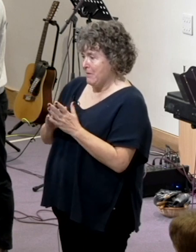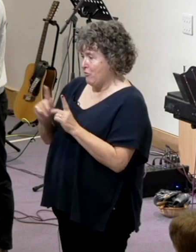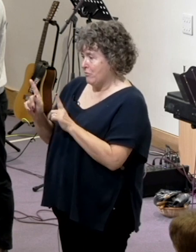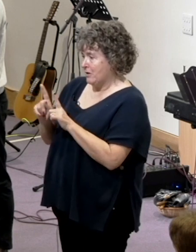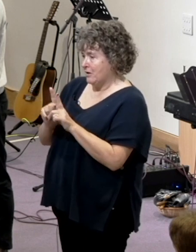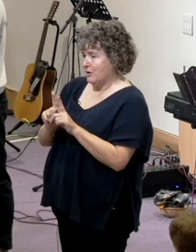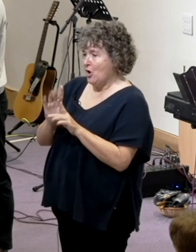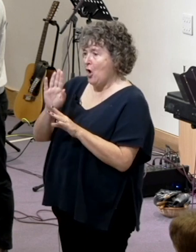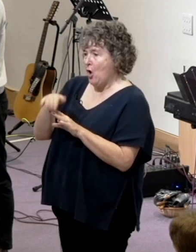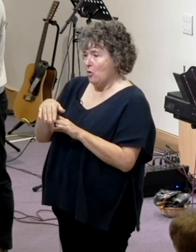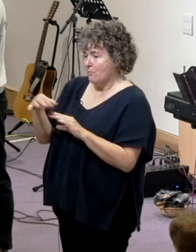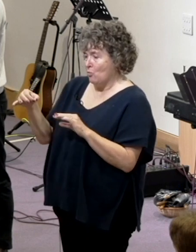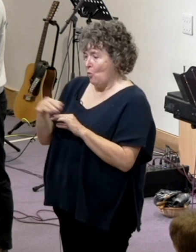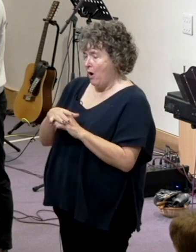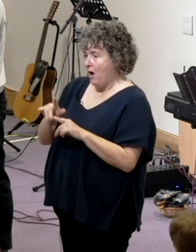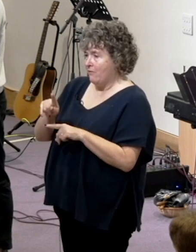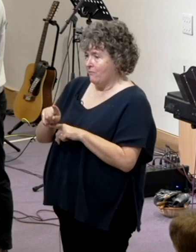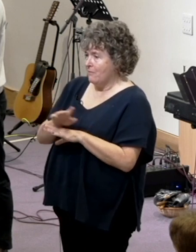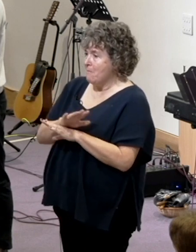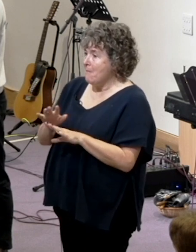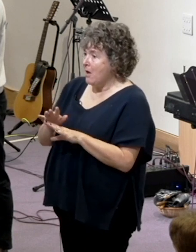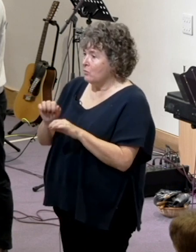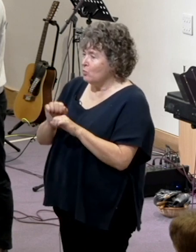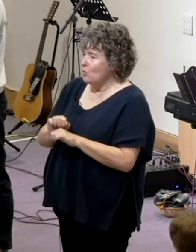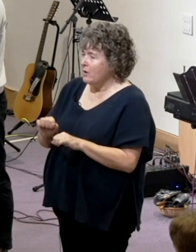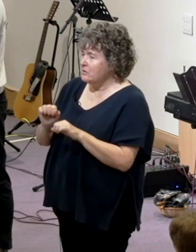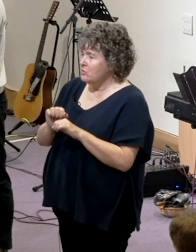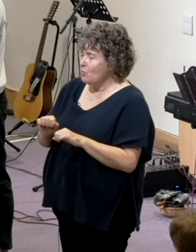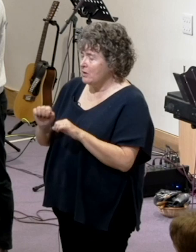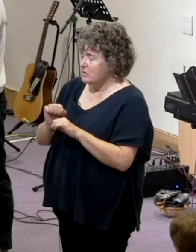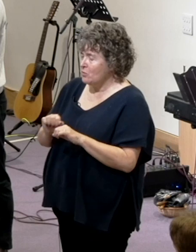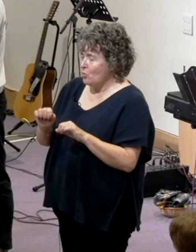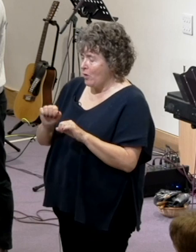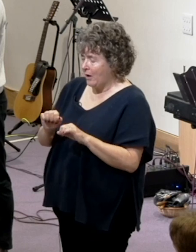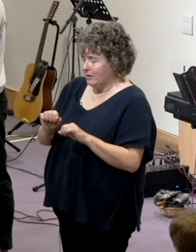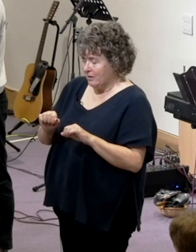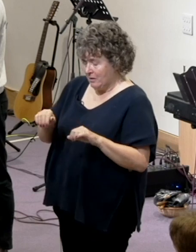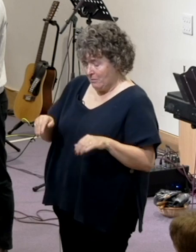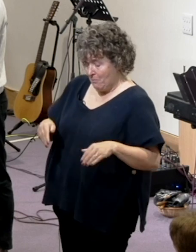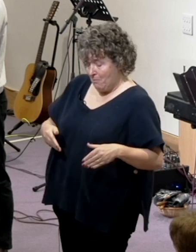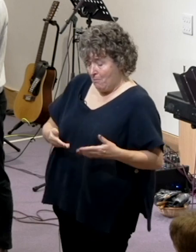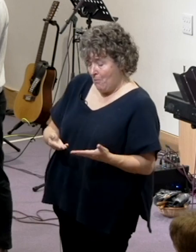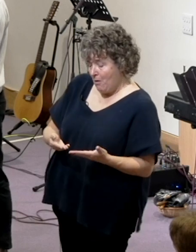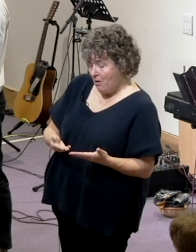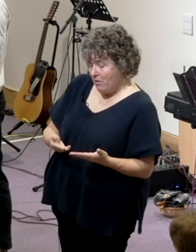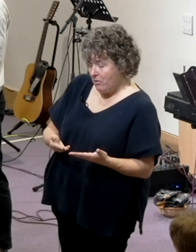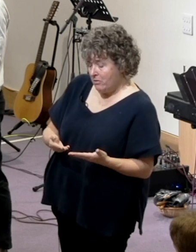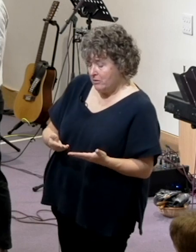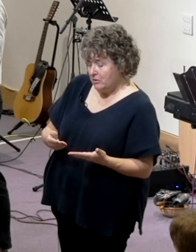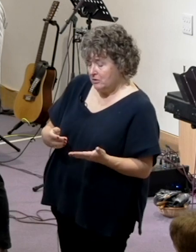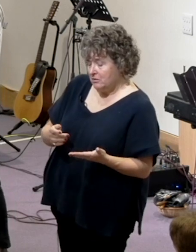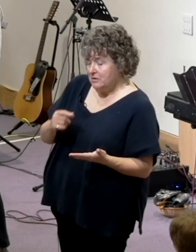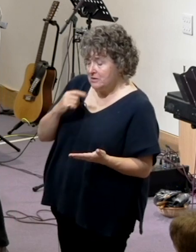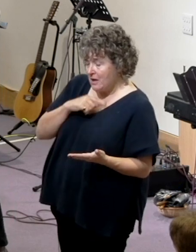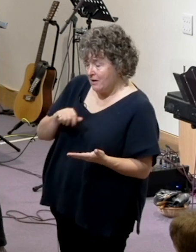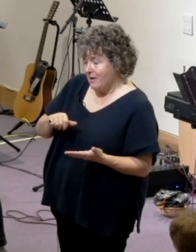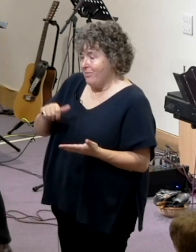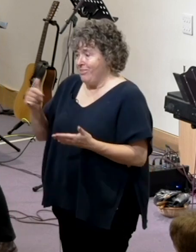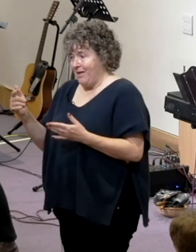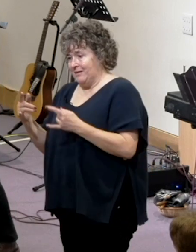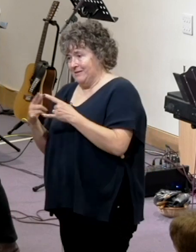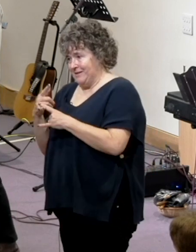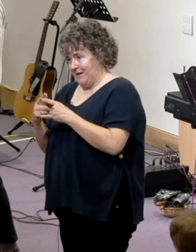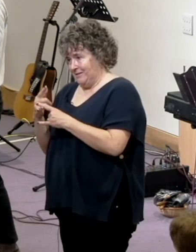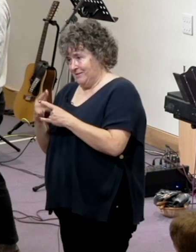wife. But he did not consummate their marriage until she gave birth to a son, and he gave him the